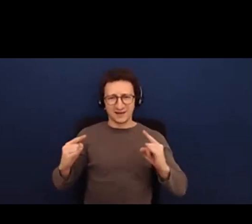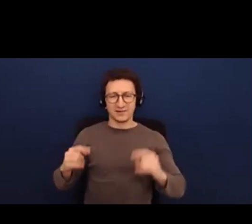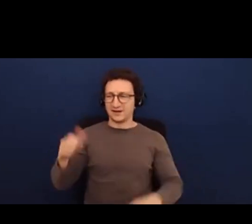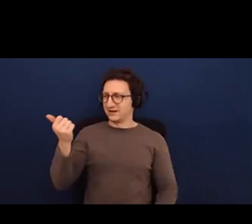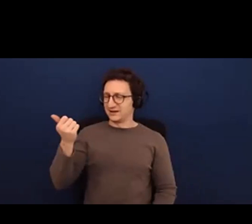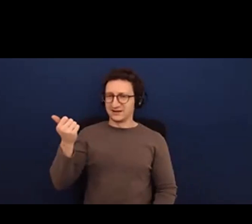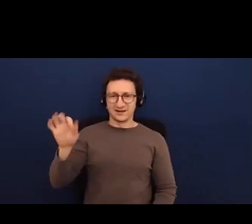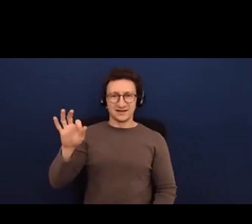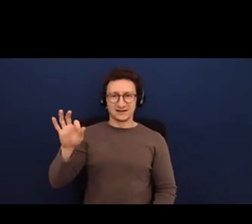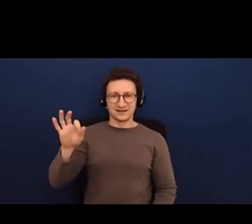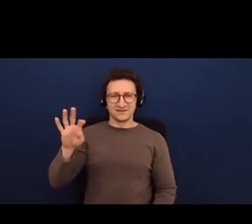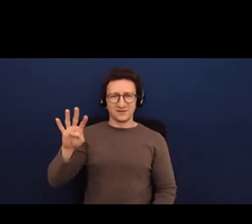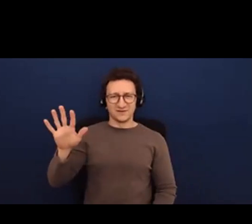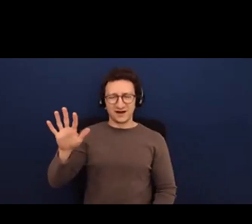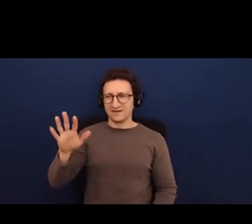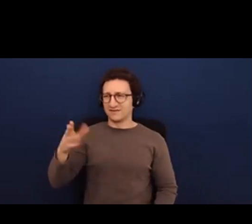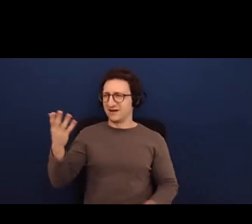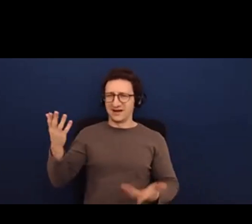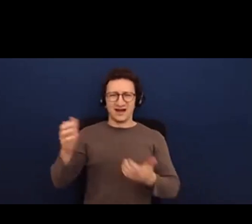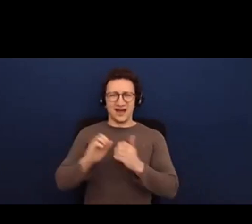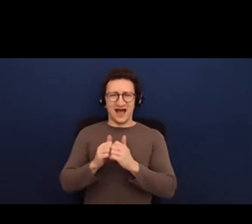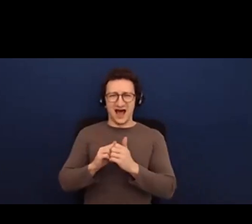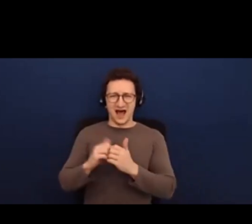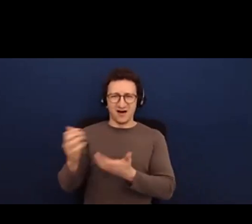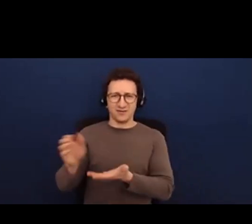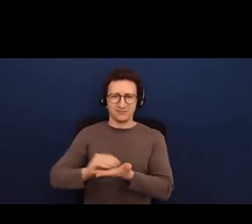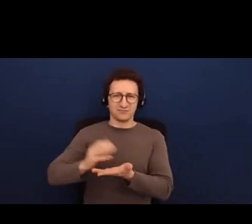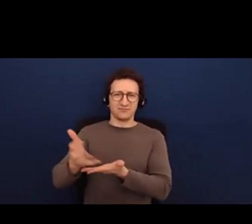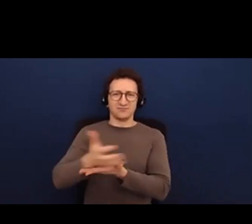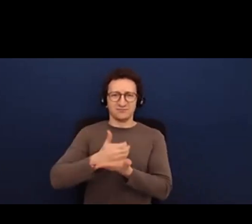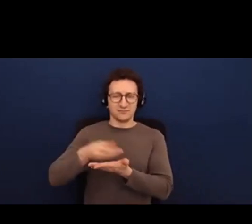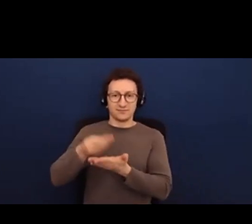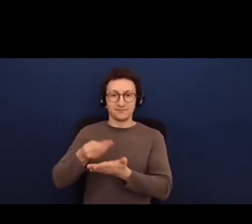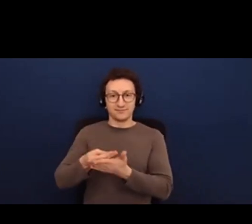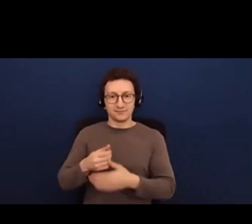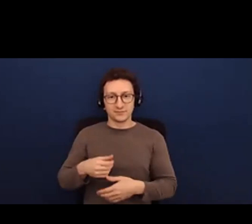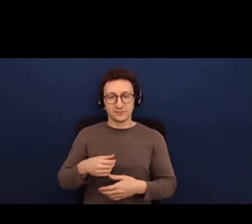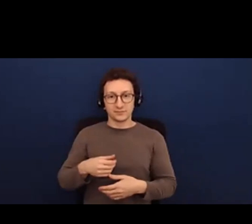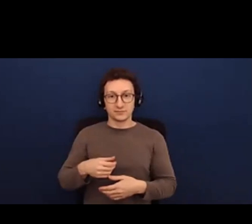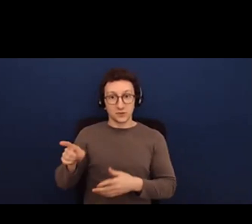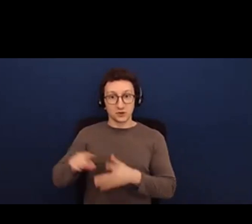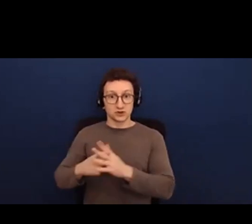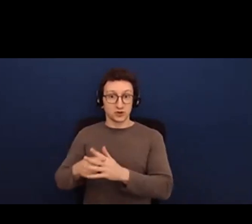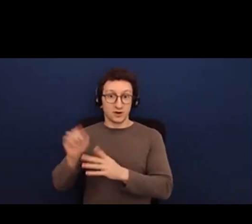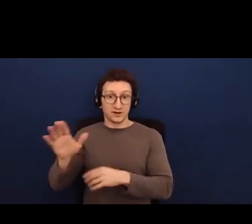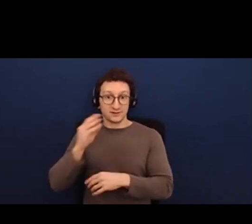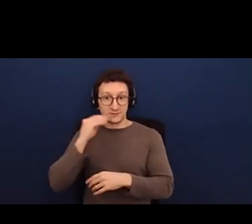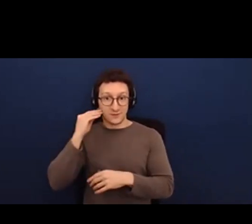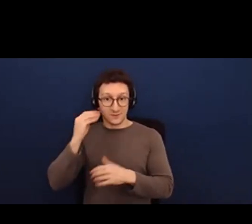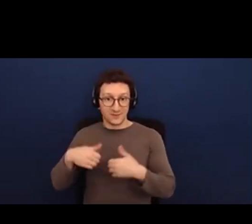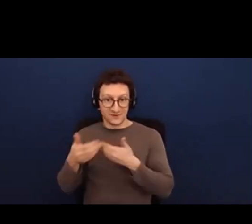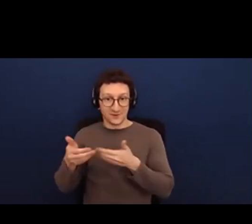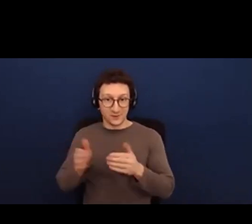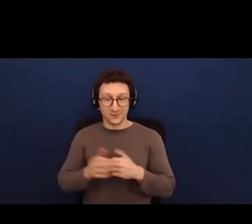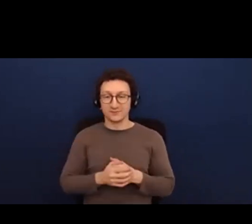Camp Ramah, and he wasn't sure where that would come from. The University of Judaism also begins with Kaplan. He